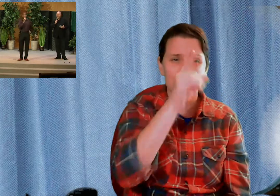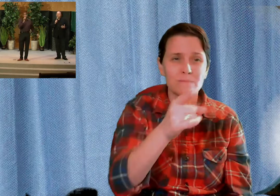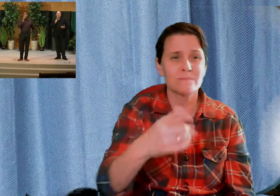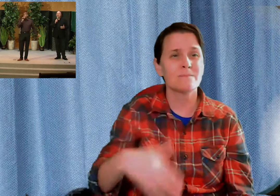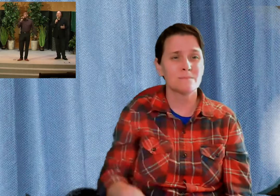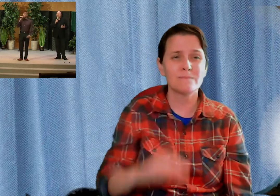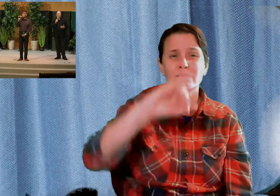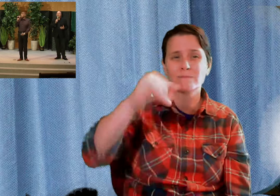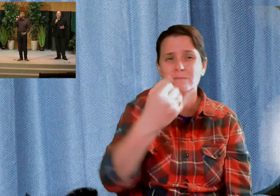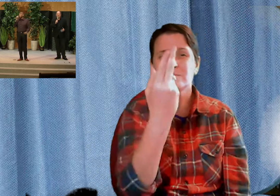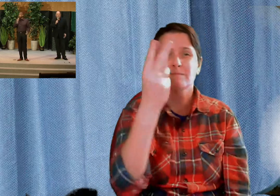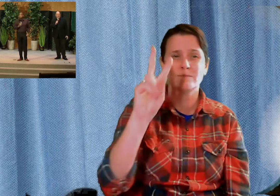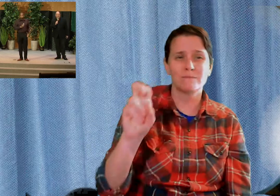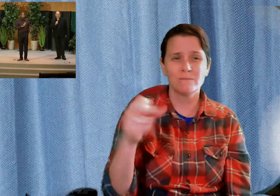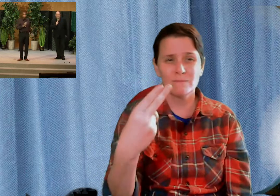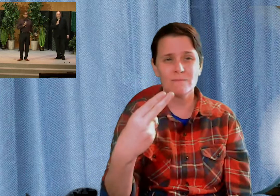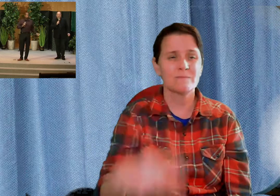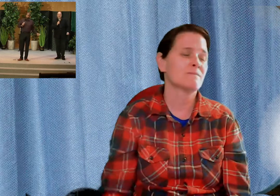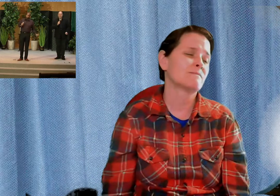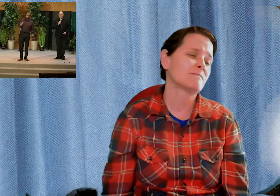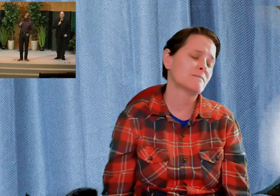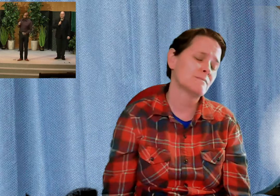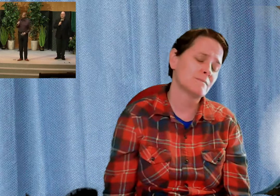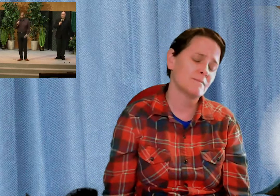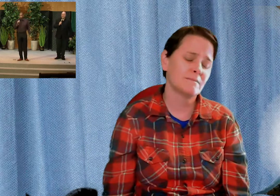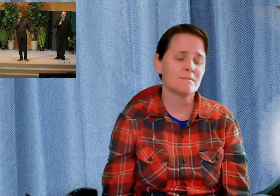I am Jehovah.